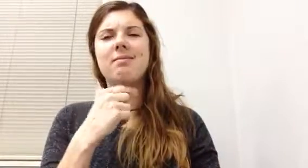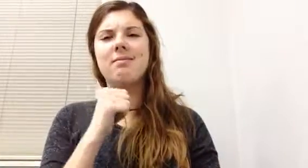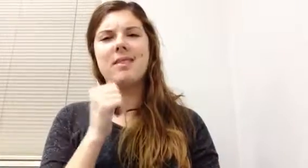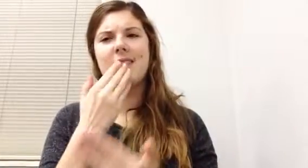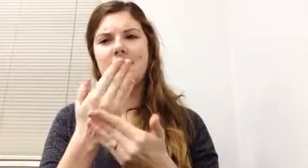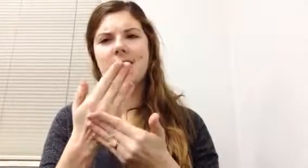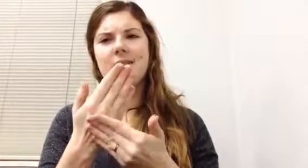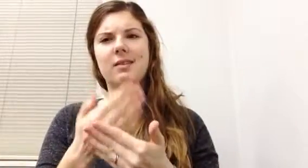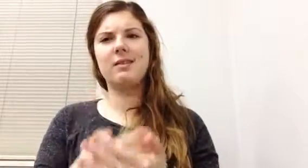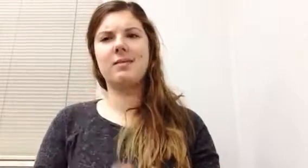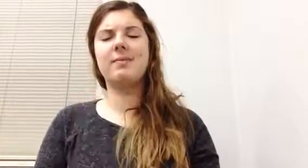Let's see what else.